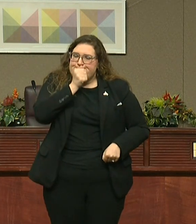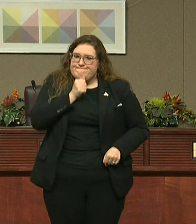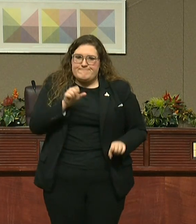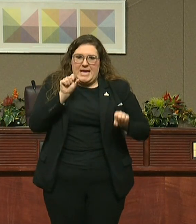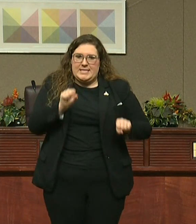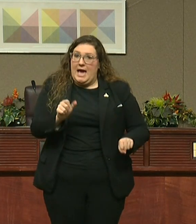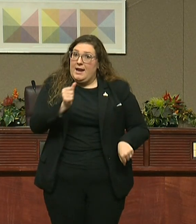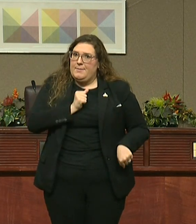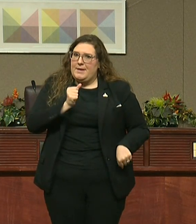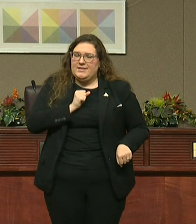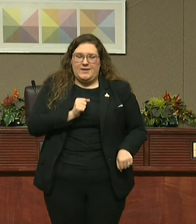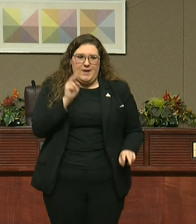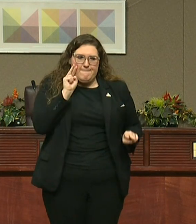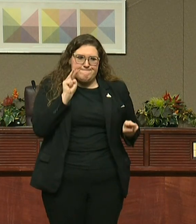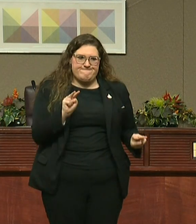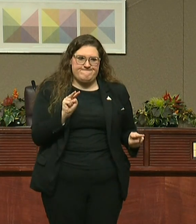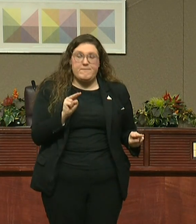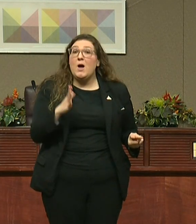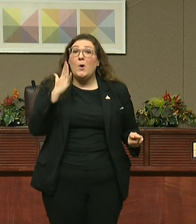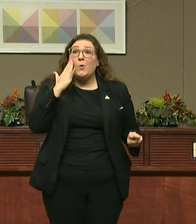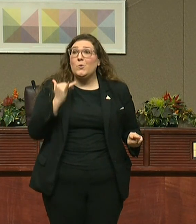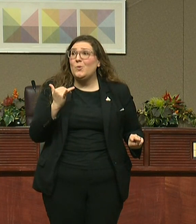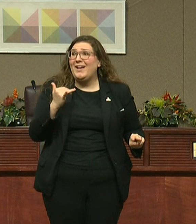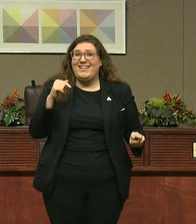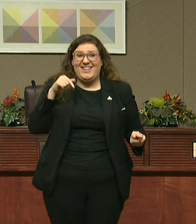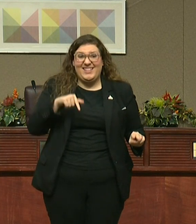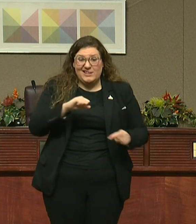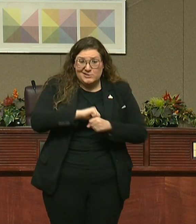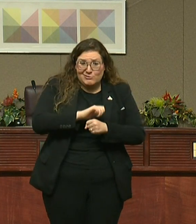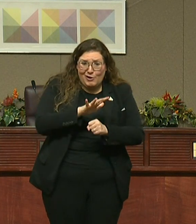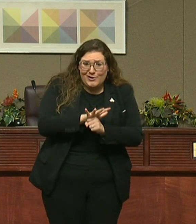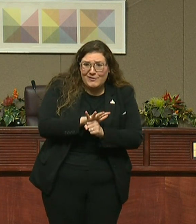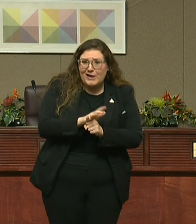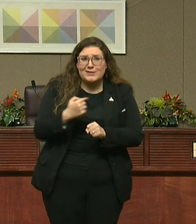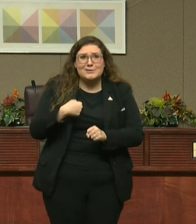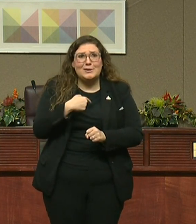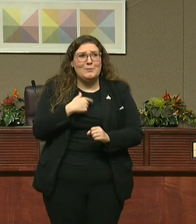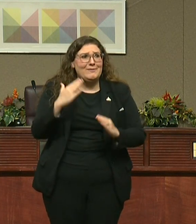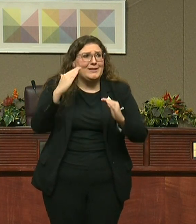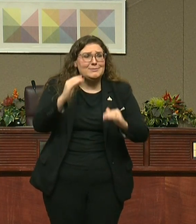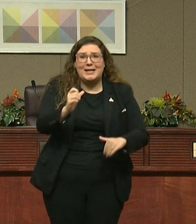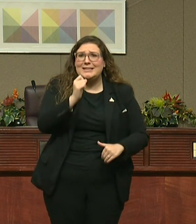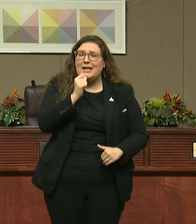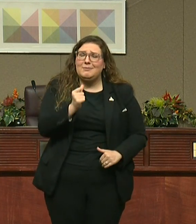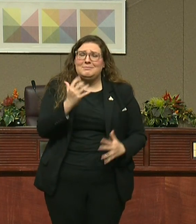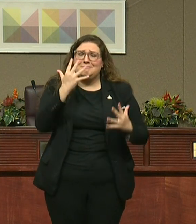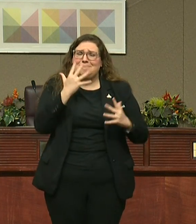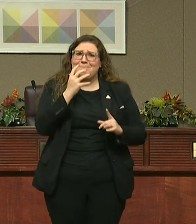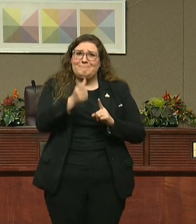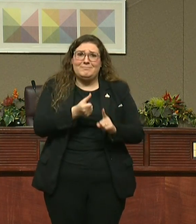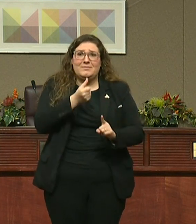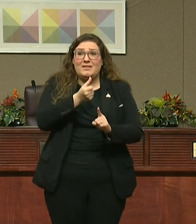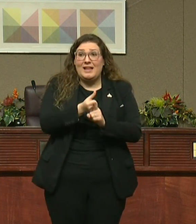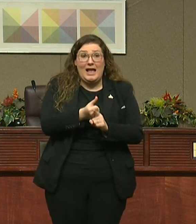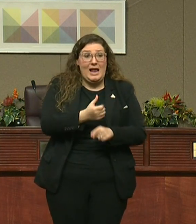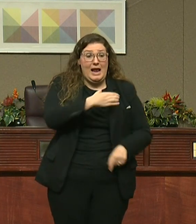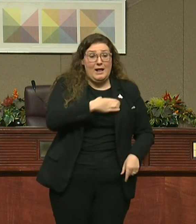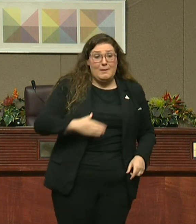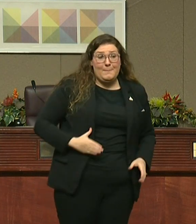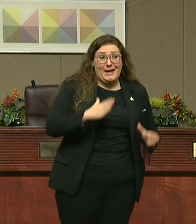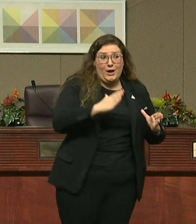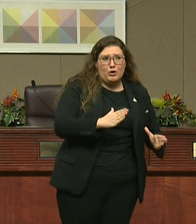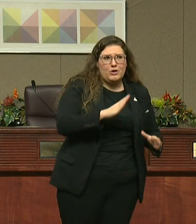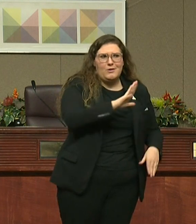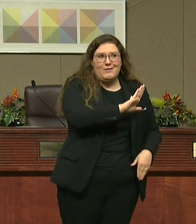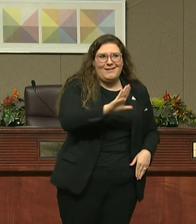this unimaginable pandemic has had on our economy, and will continue to work with the mayor and his staff as they develop strategies to